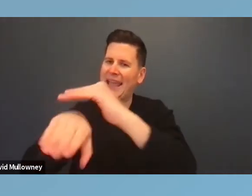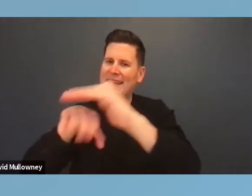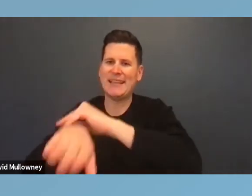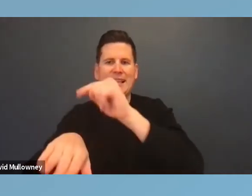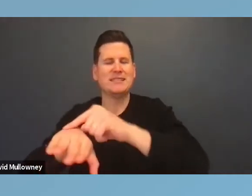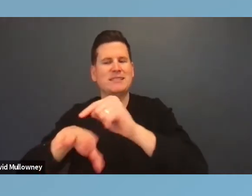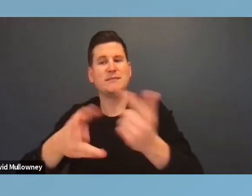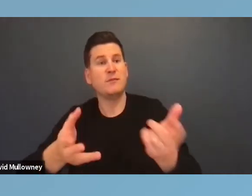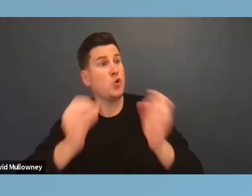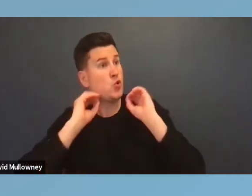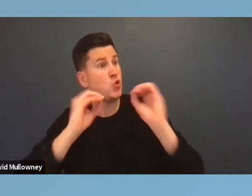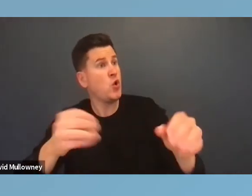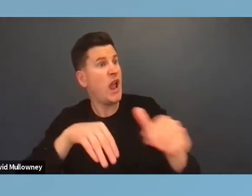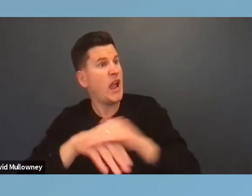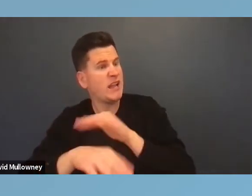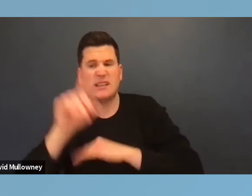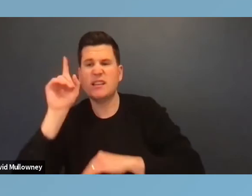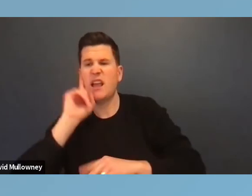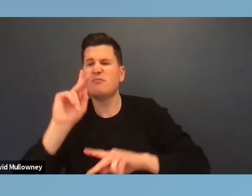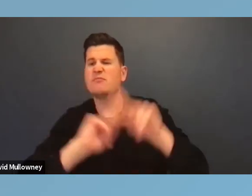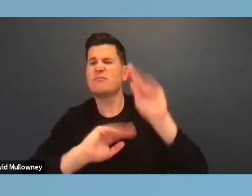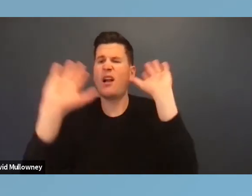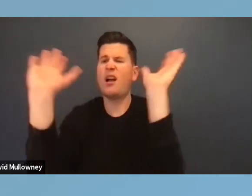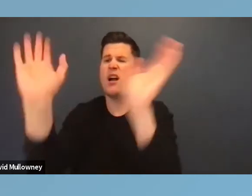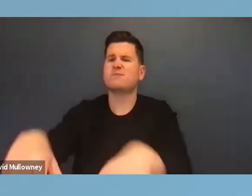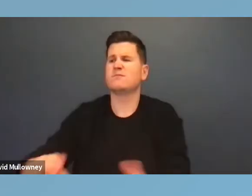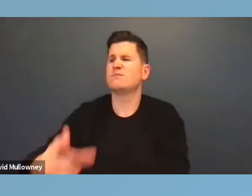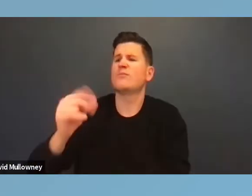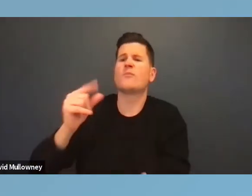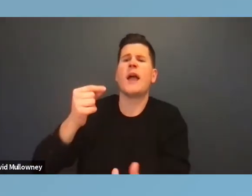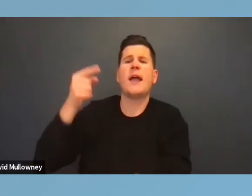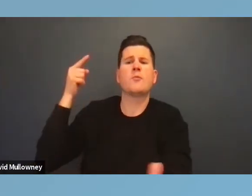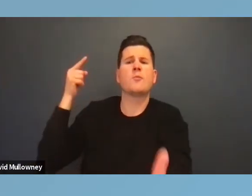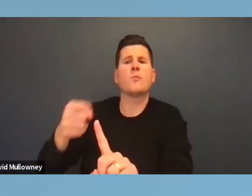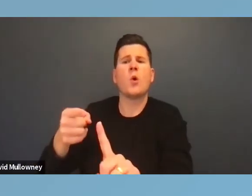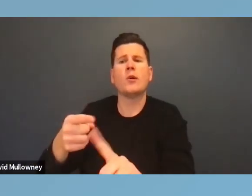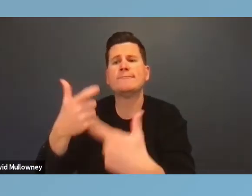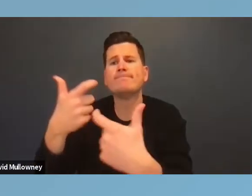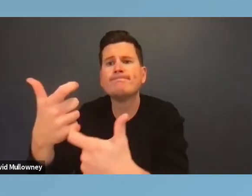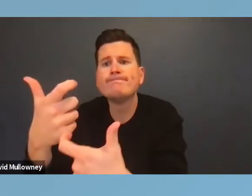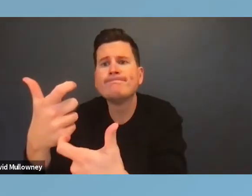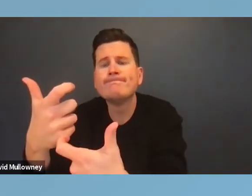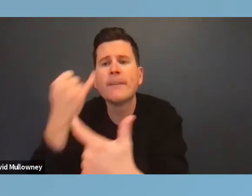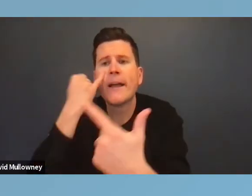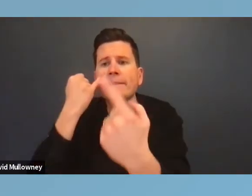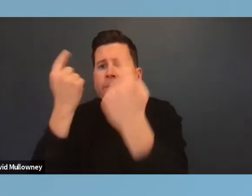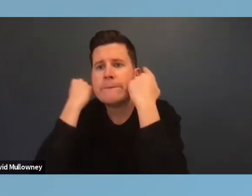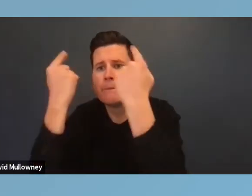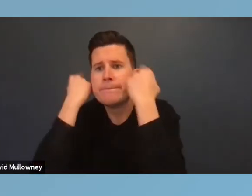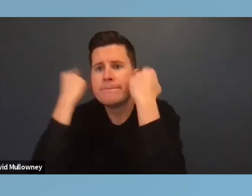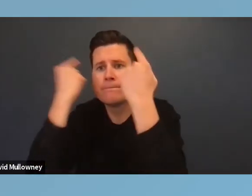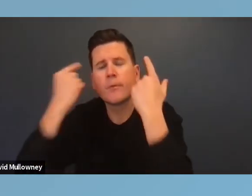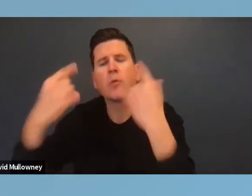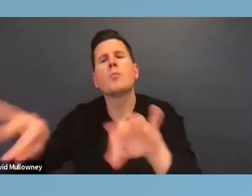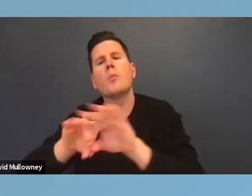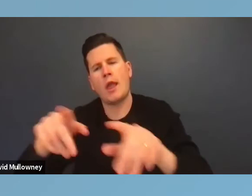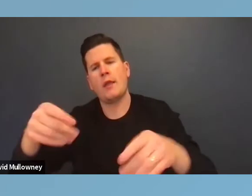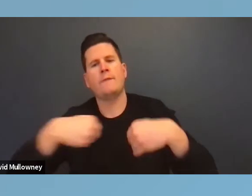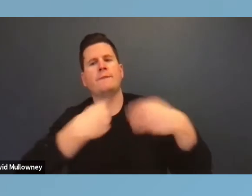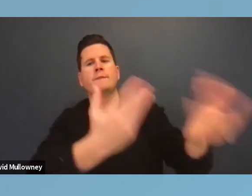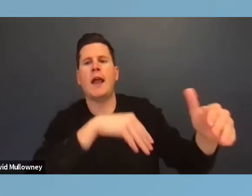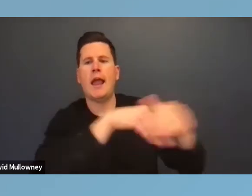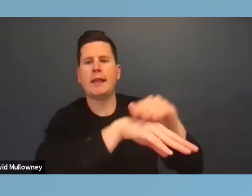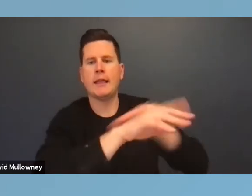about healthcare. Access is so important. And if there is no access, deaf people will just not